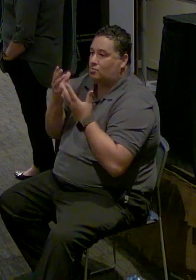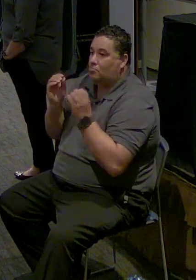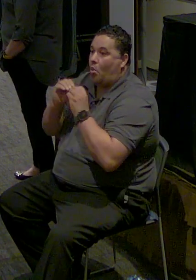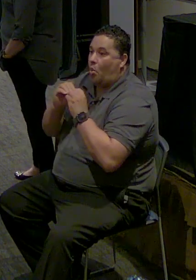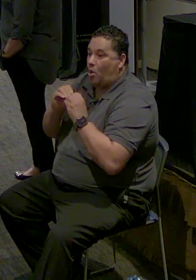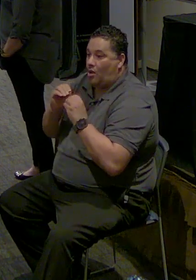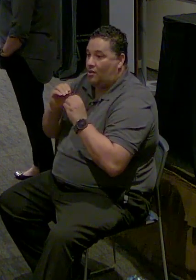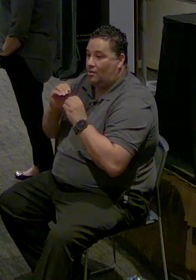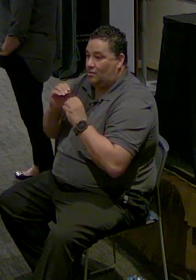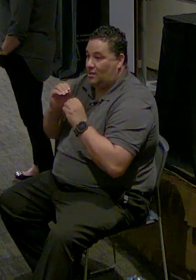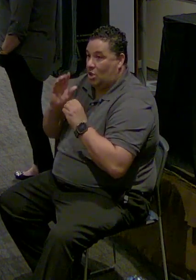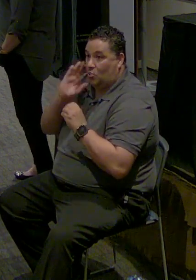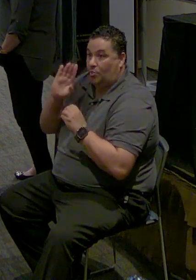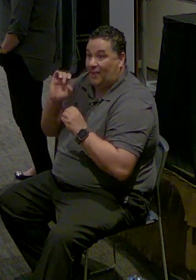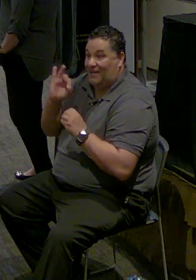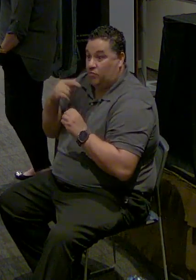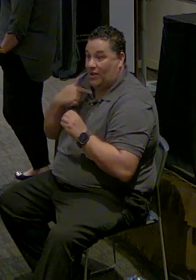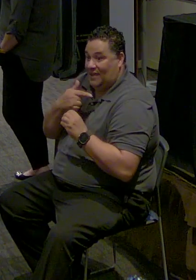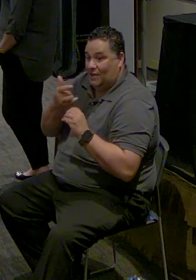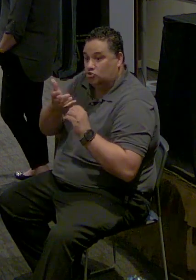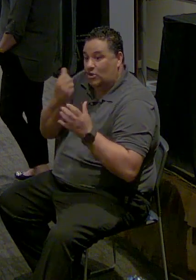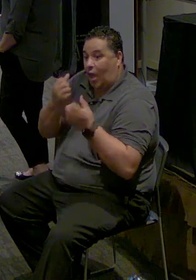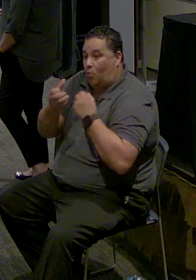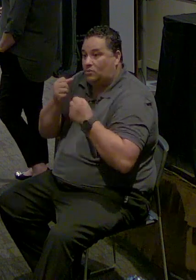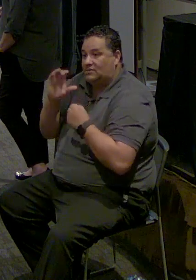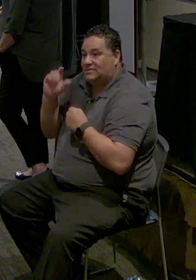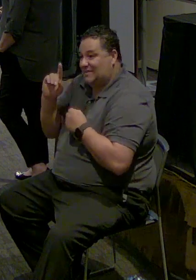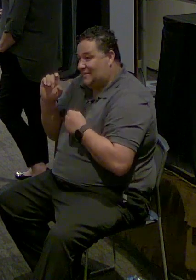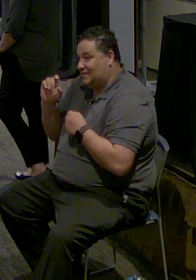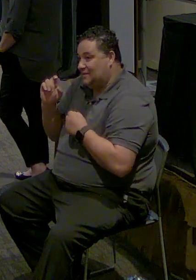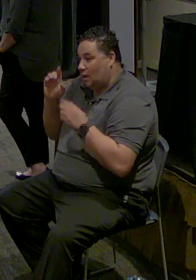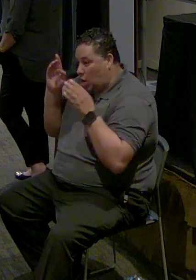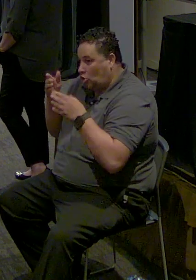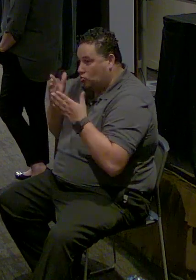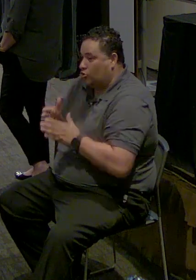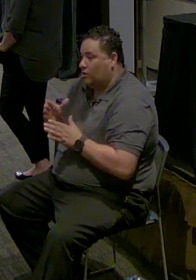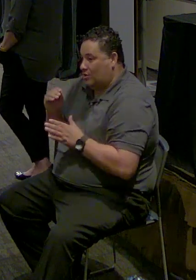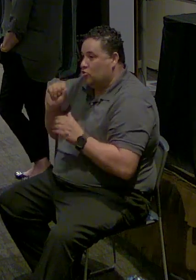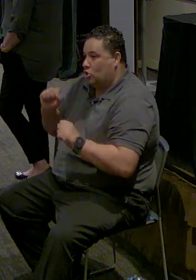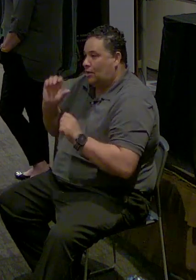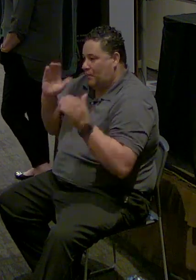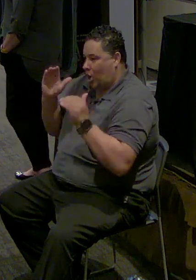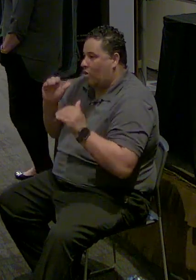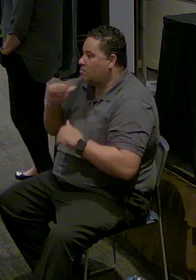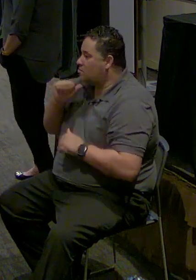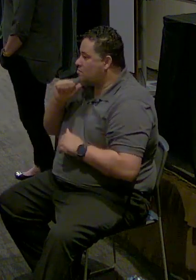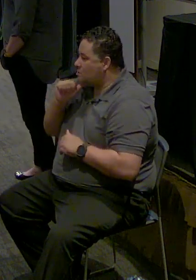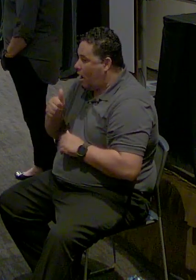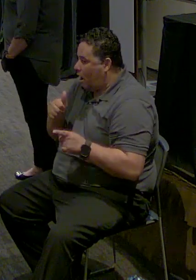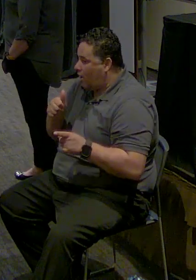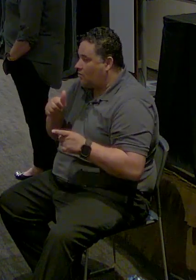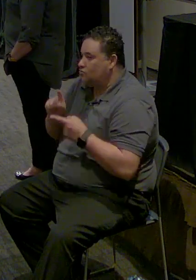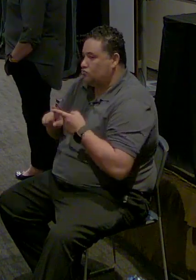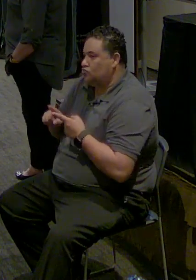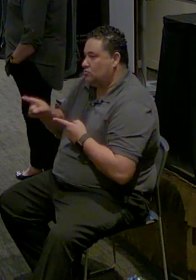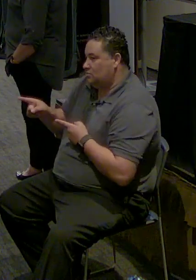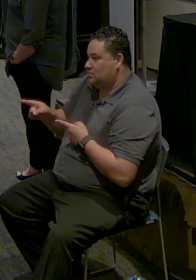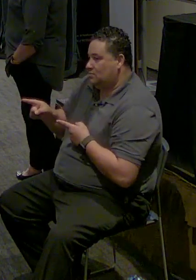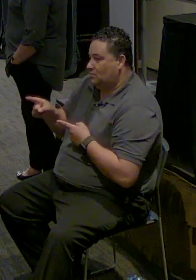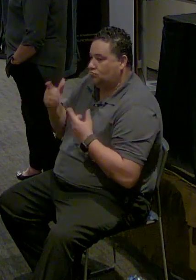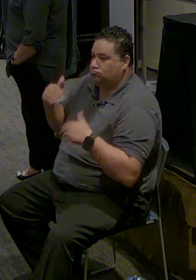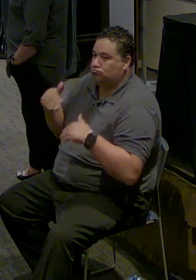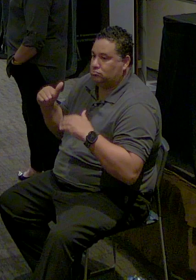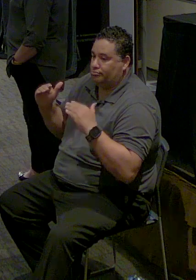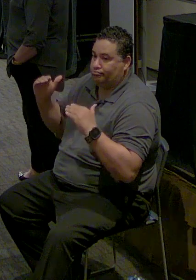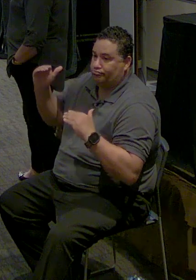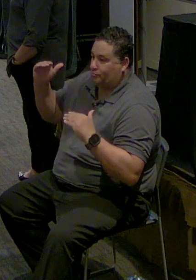we teased out those CTE concentrators, and you really could compare non-CTE students to CTE students. The